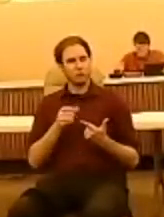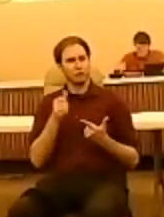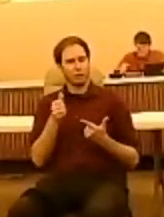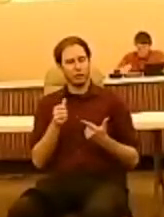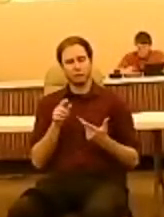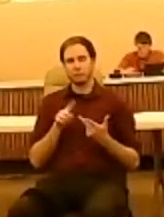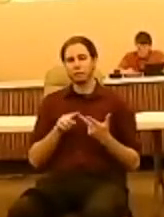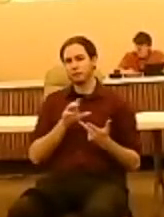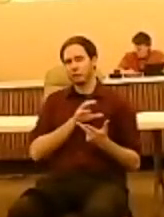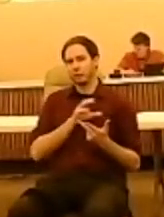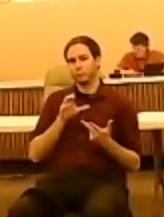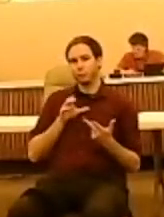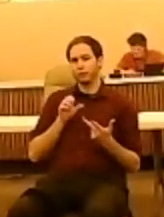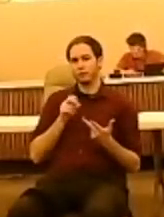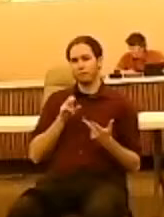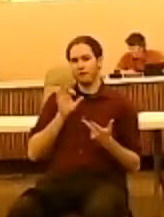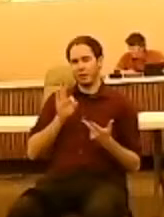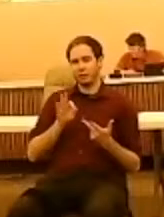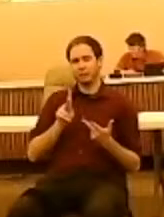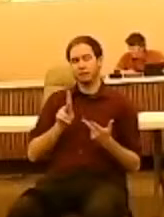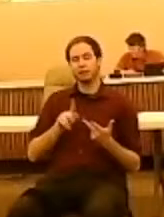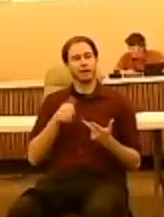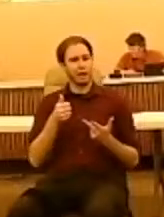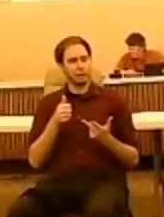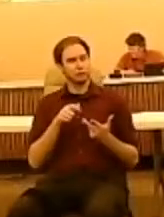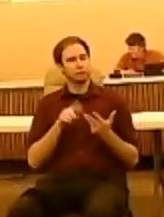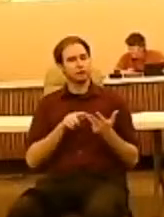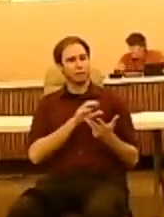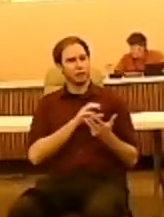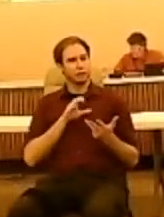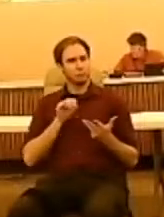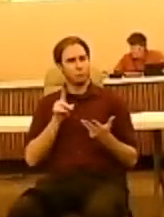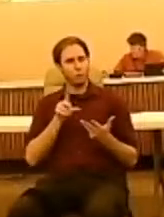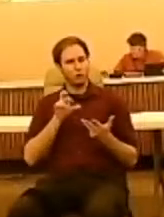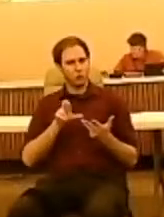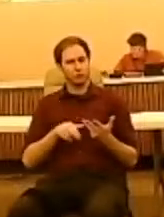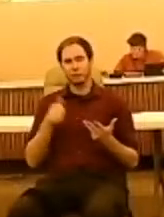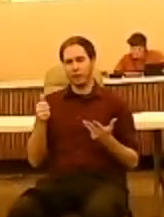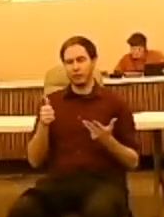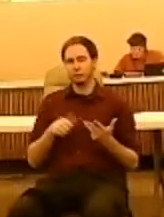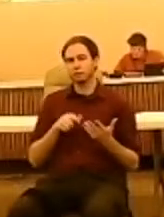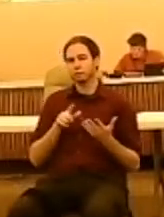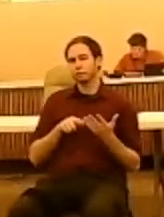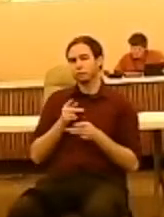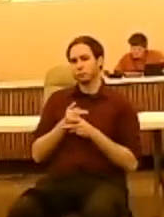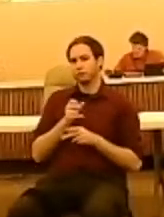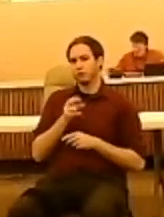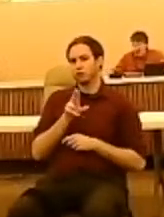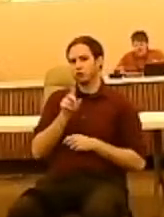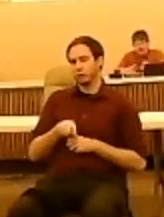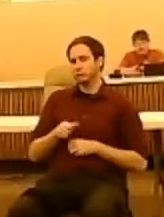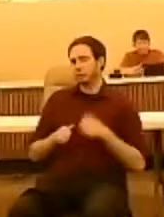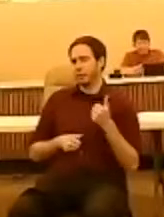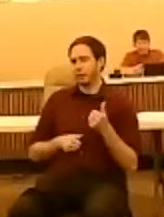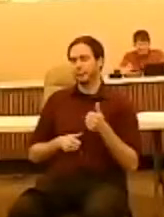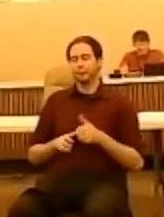Aye. Councilmember Safranik, Aye. Councilmember Bolzner, Aye. Supervisor Schultz.